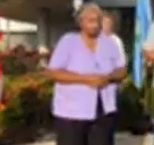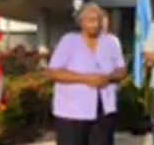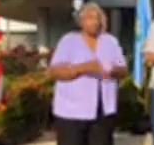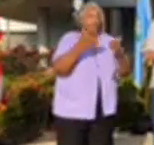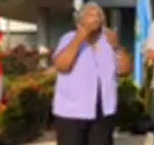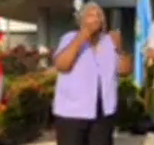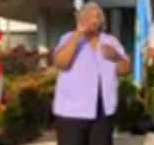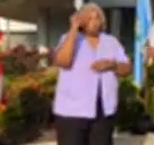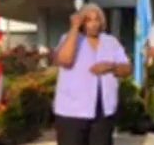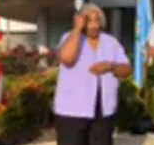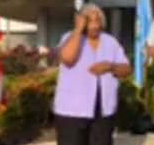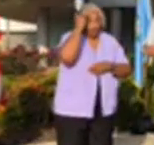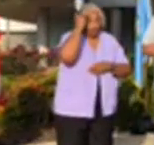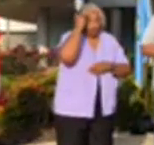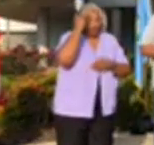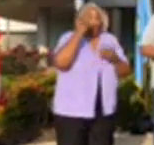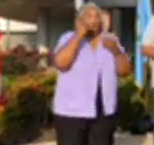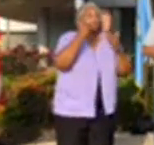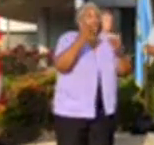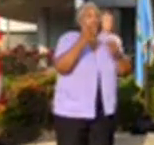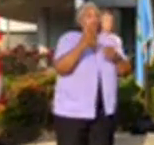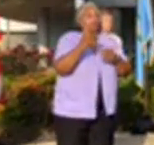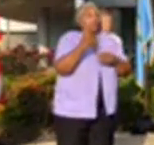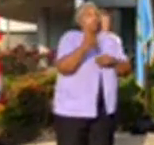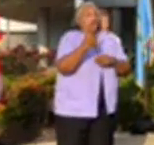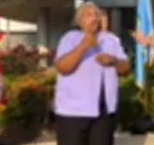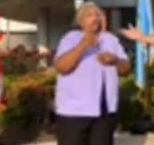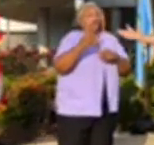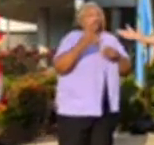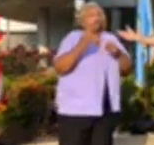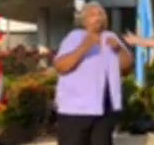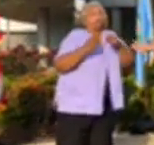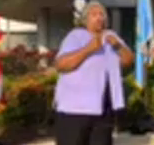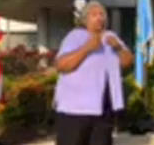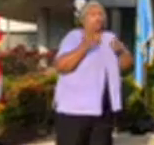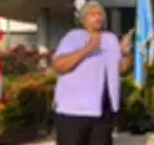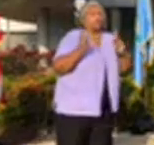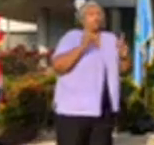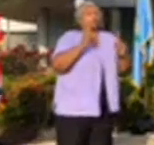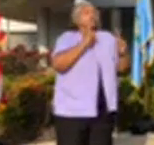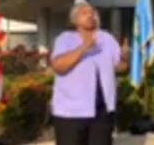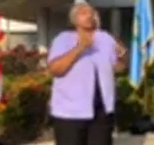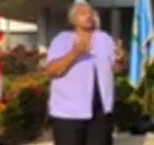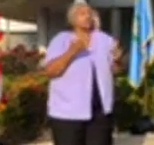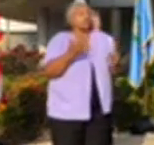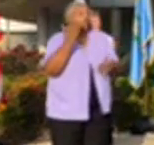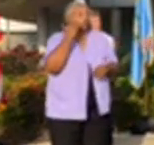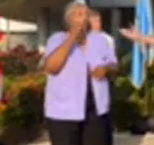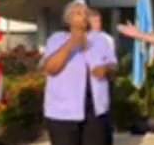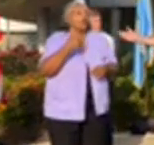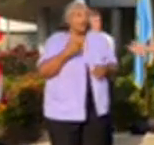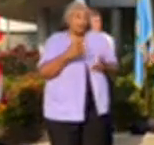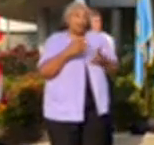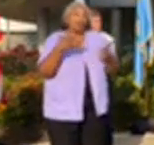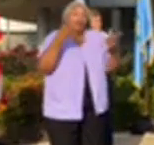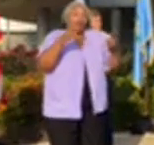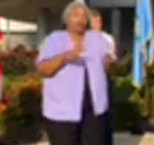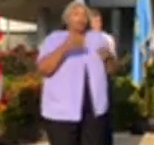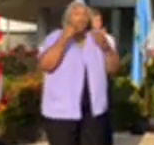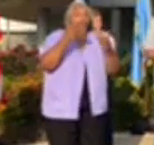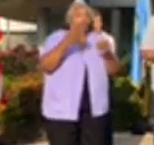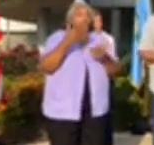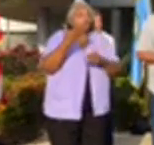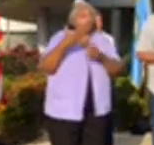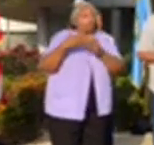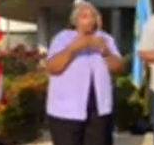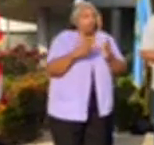Thank you, Mayor, and thank you for being one of the first responses today. And we know you have a lot going on, so thank you for your leadership and being